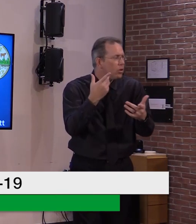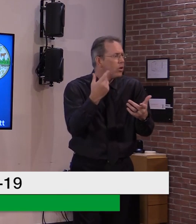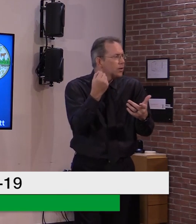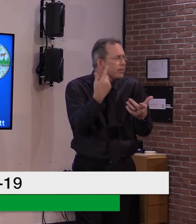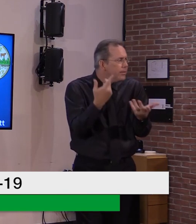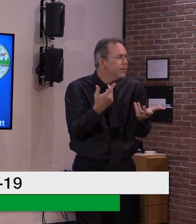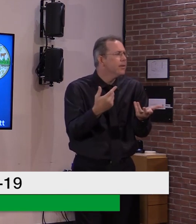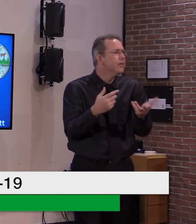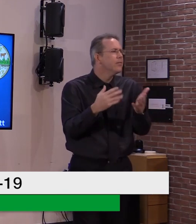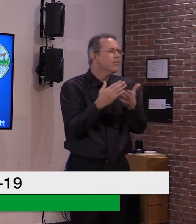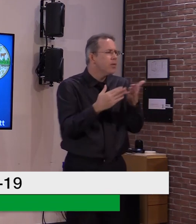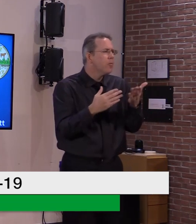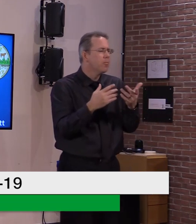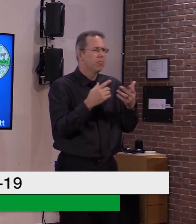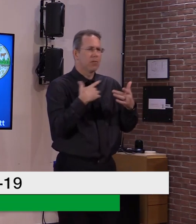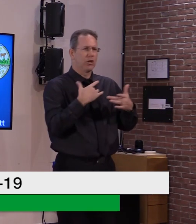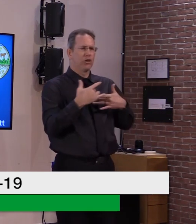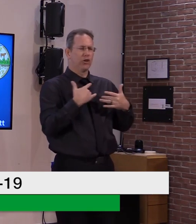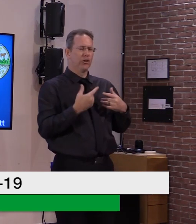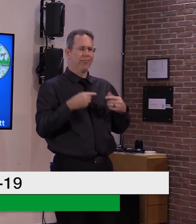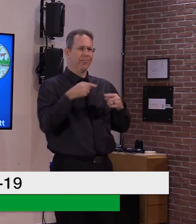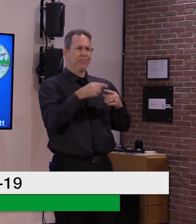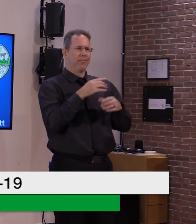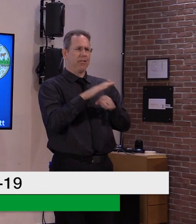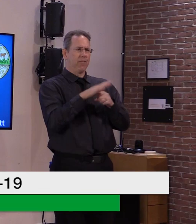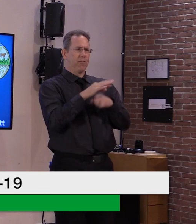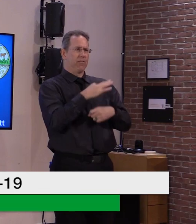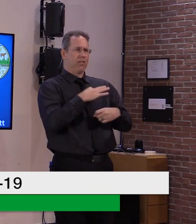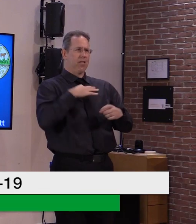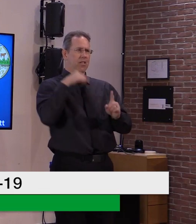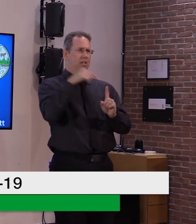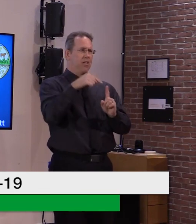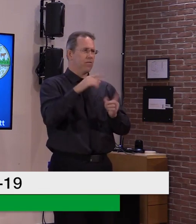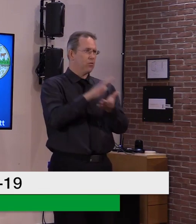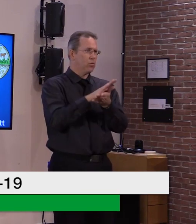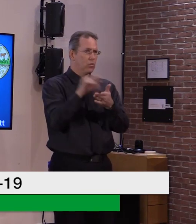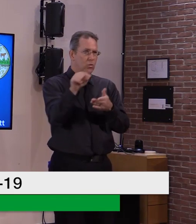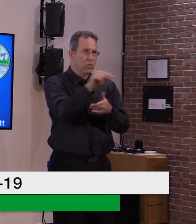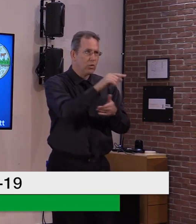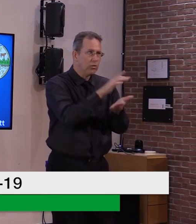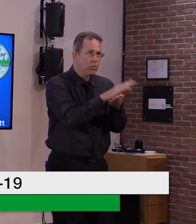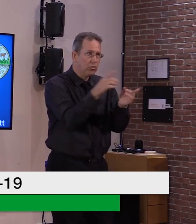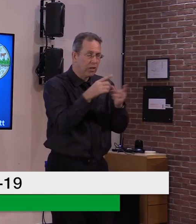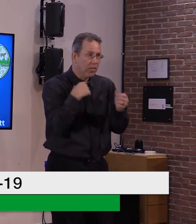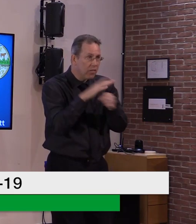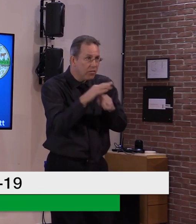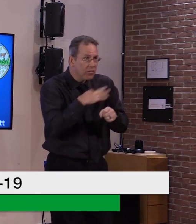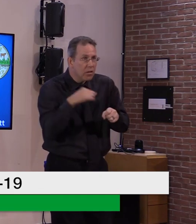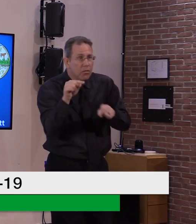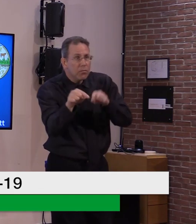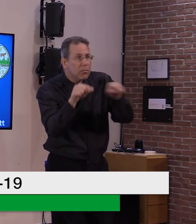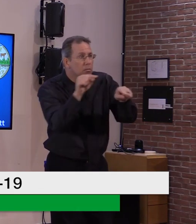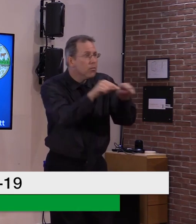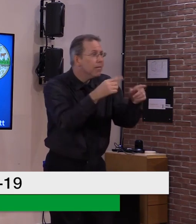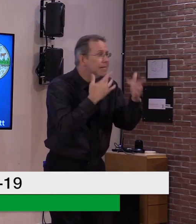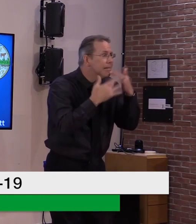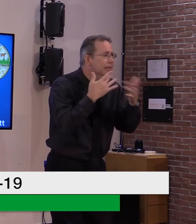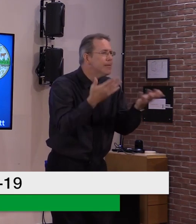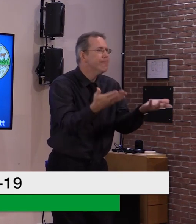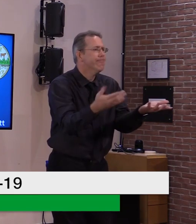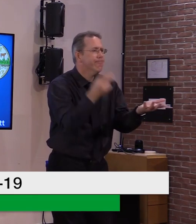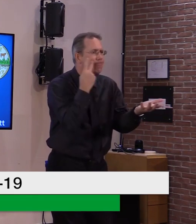eye on the health condition okay and you did say essentially that this this might be something that stays in place through the winter